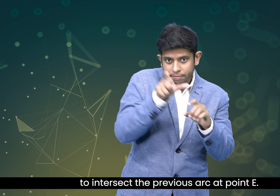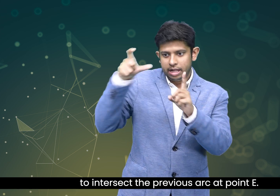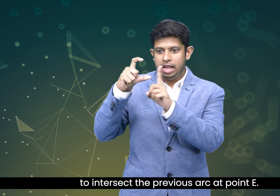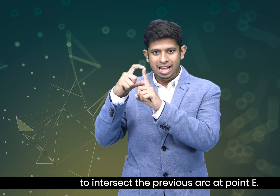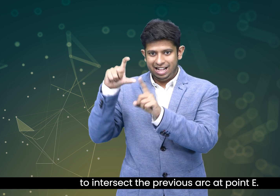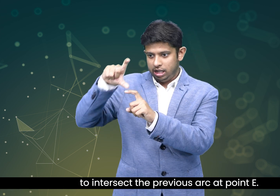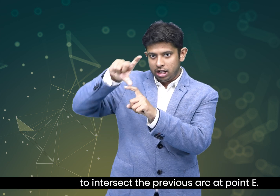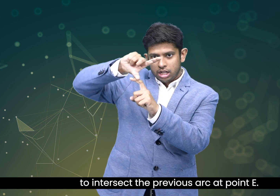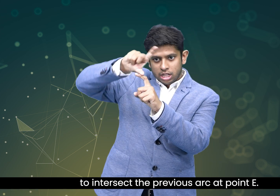E.